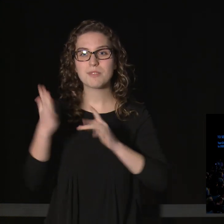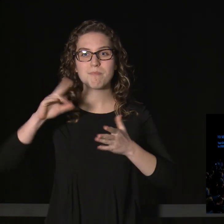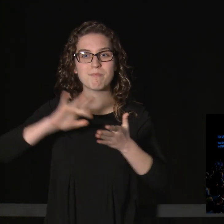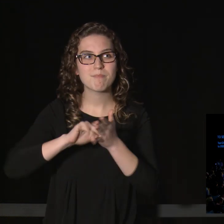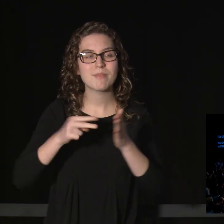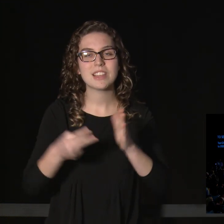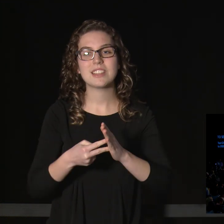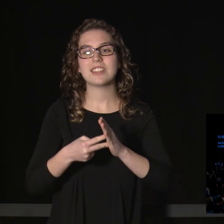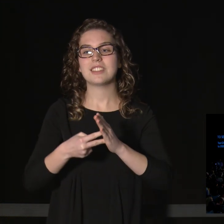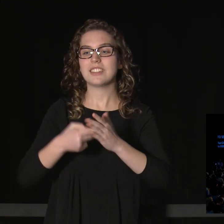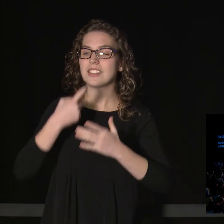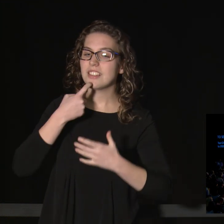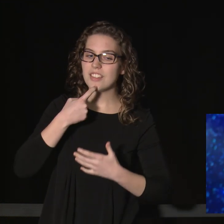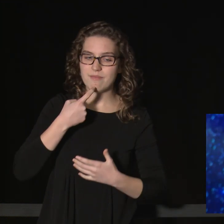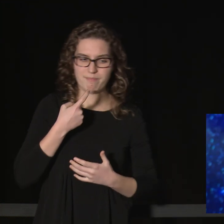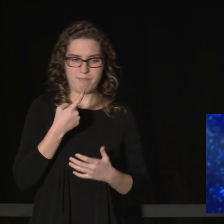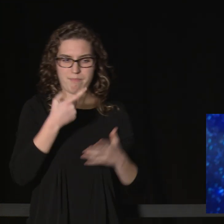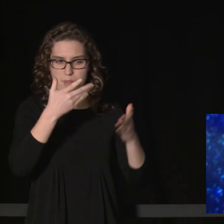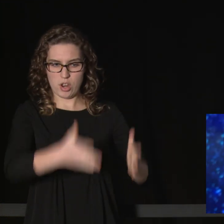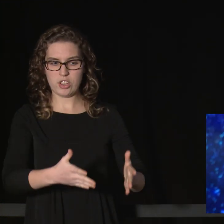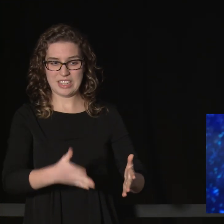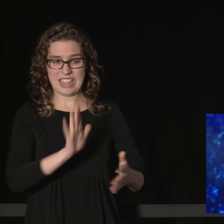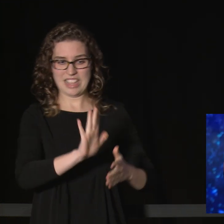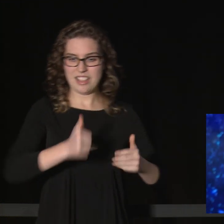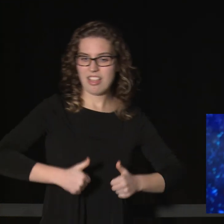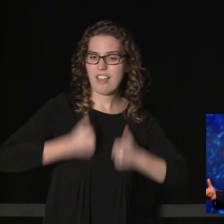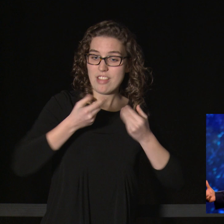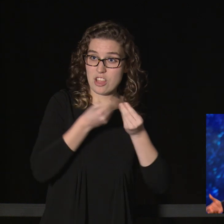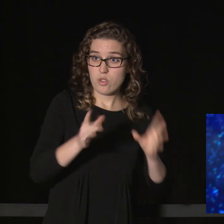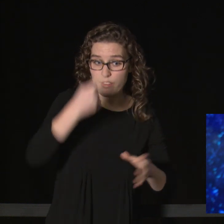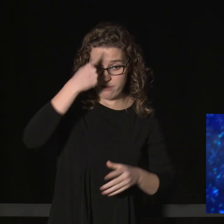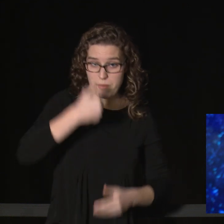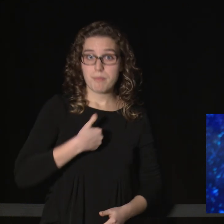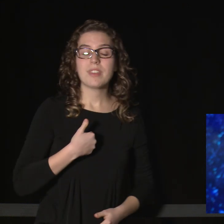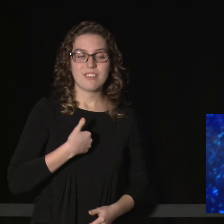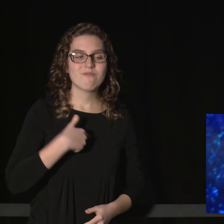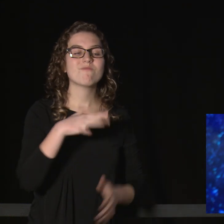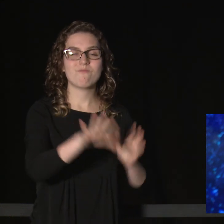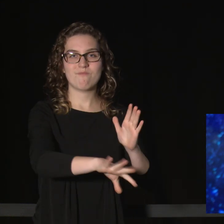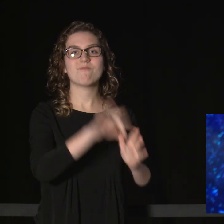that the one who loses his life for my sake will find it.